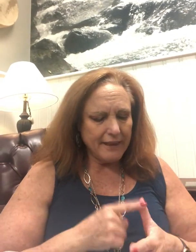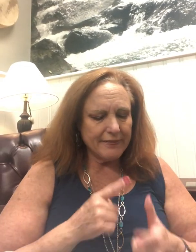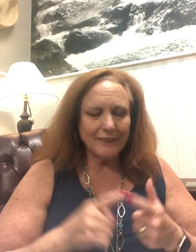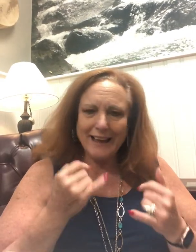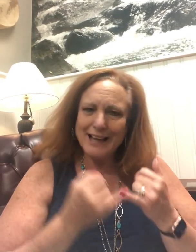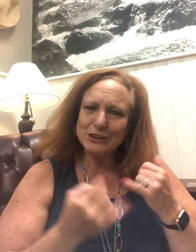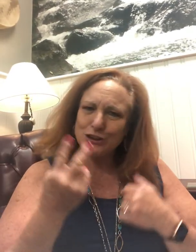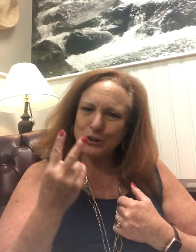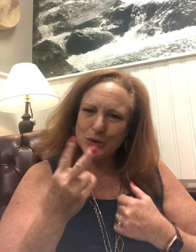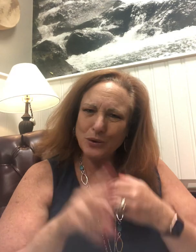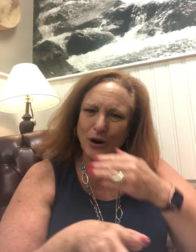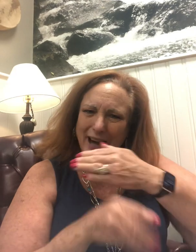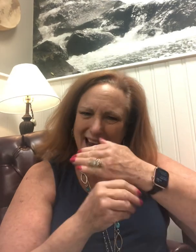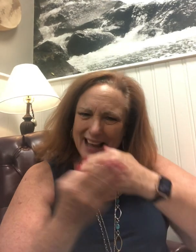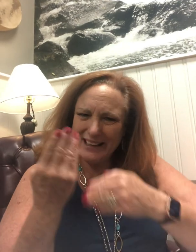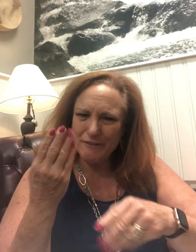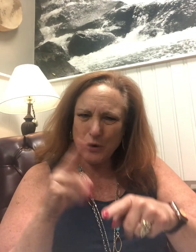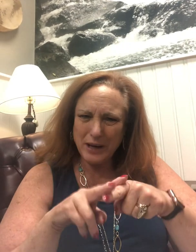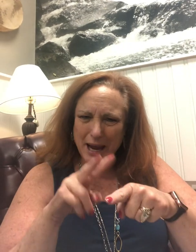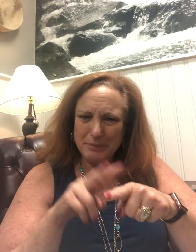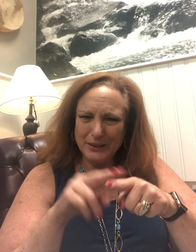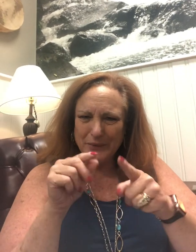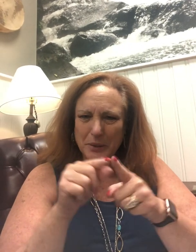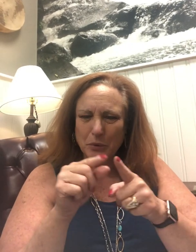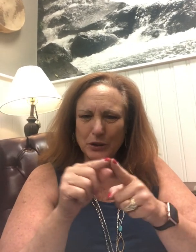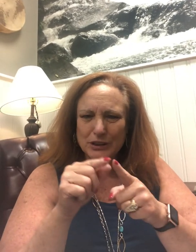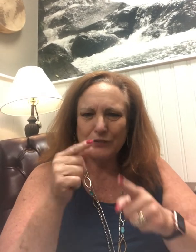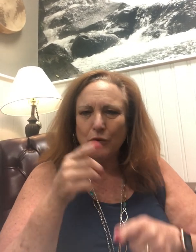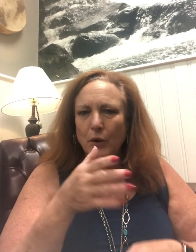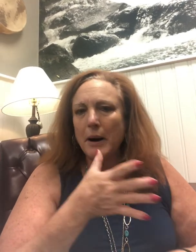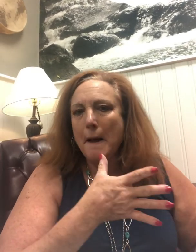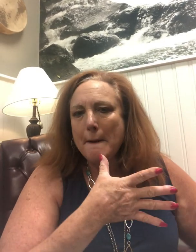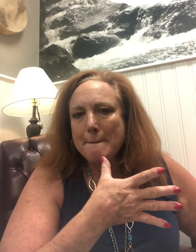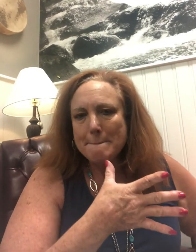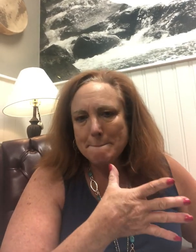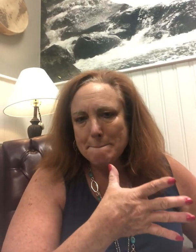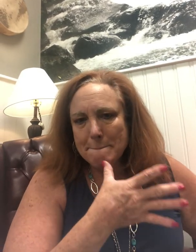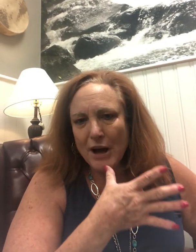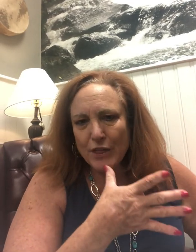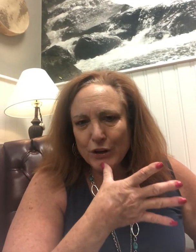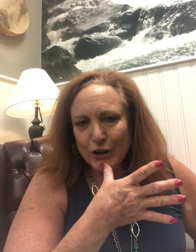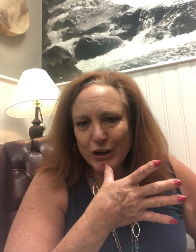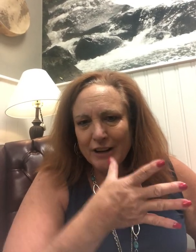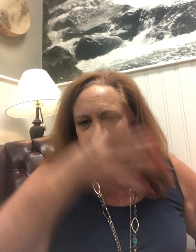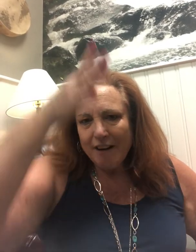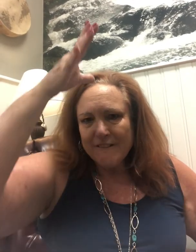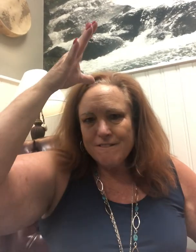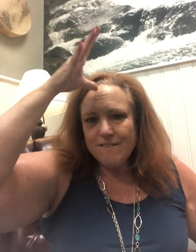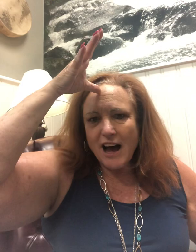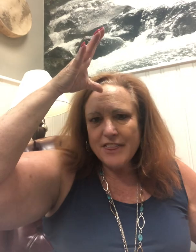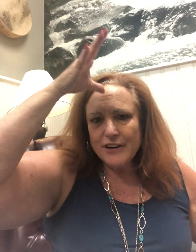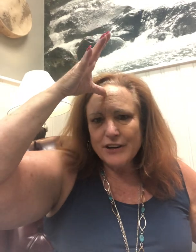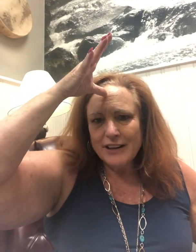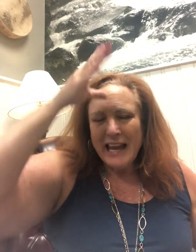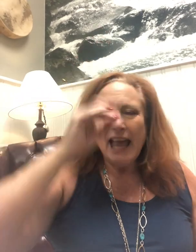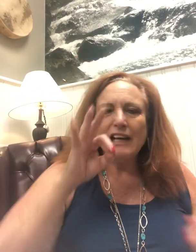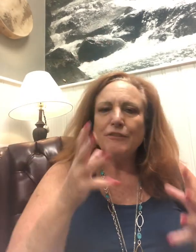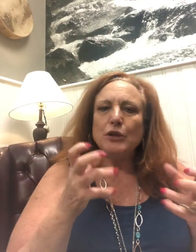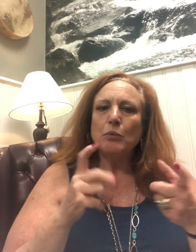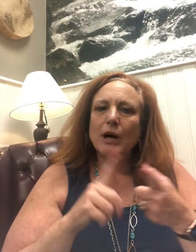the last two are added vocabulary words for mother, father, and if you want